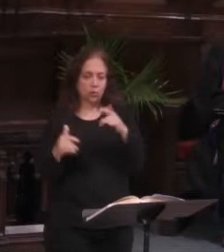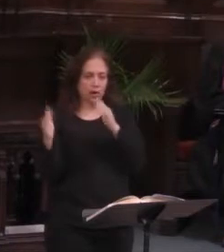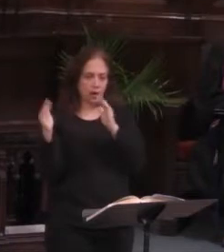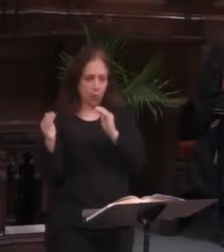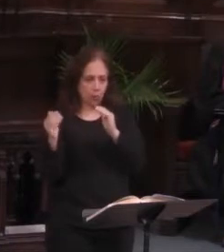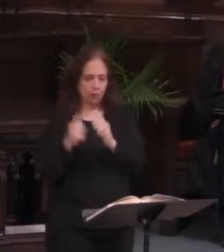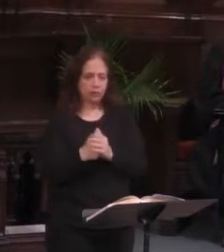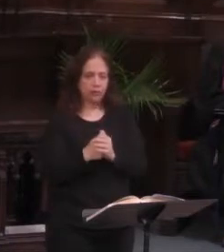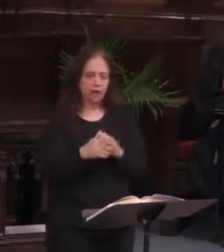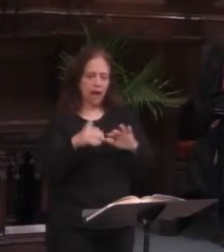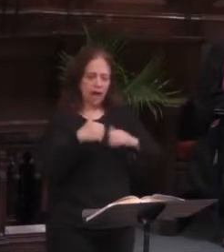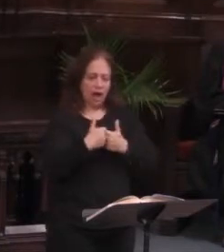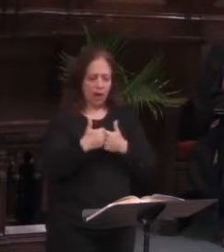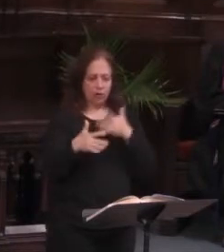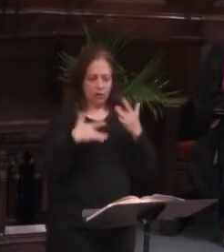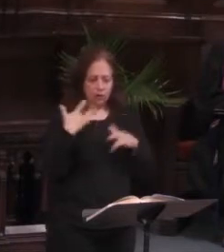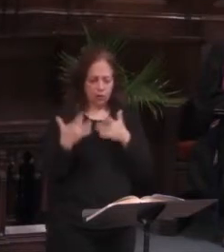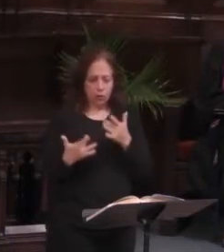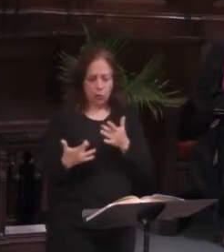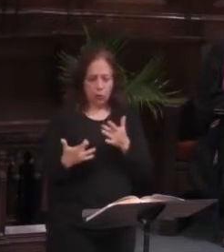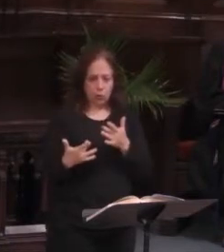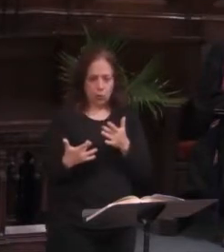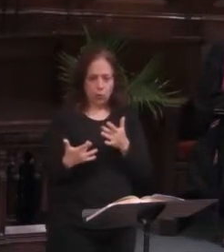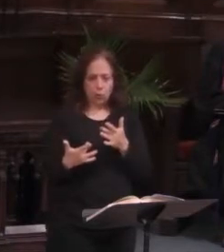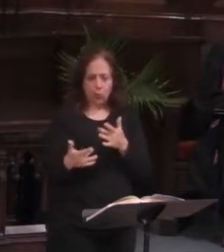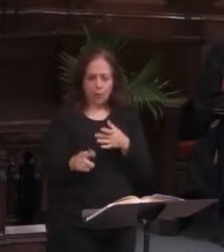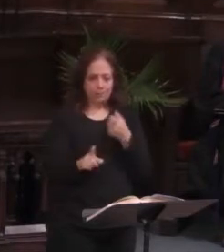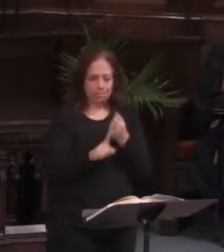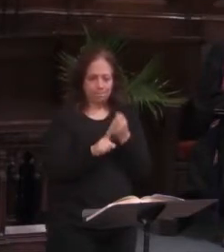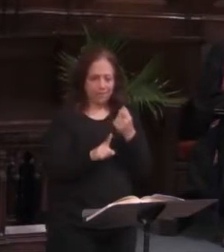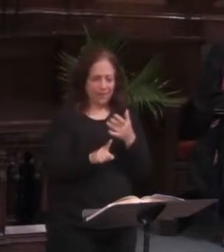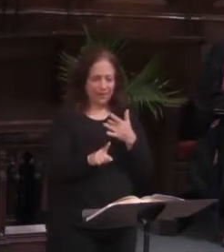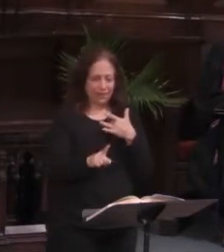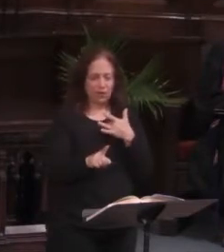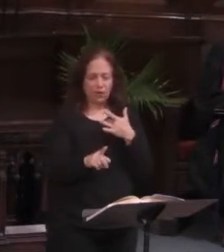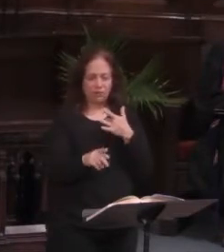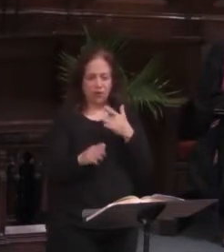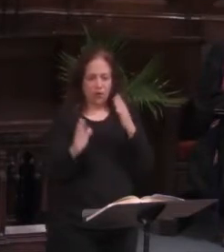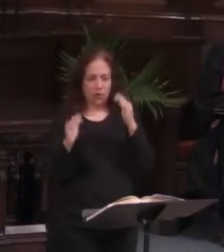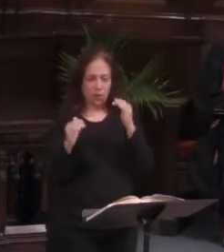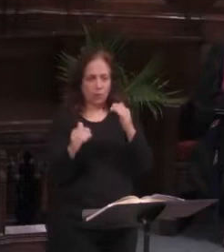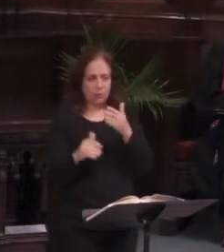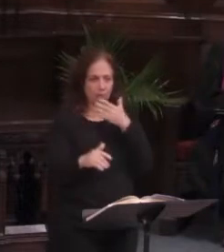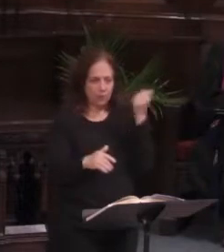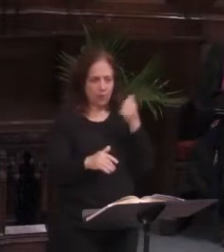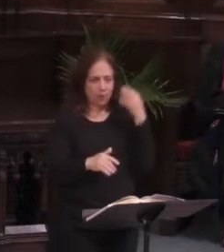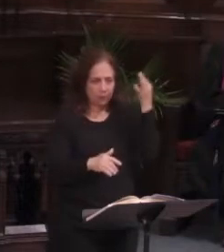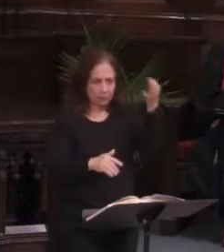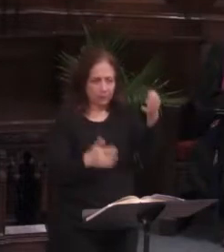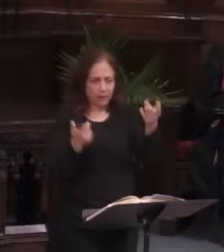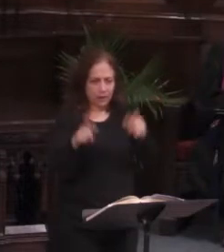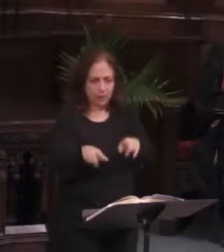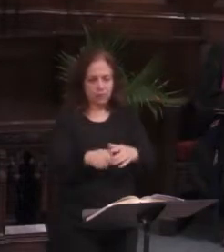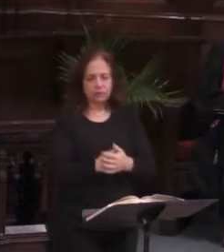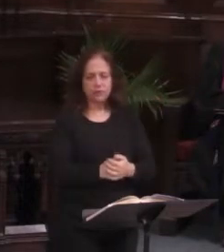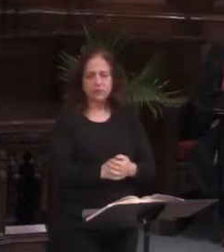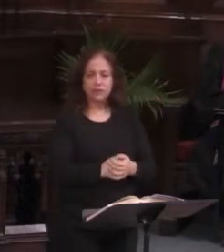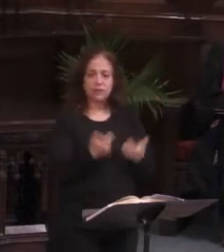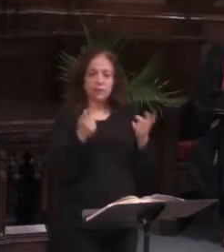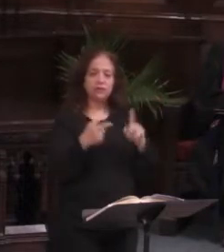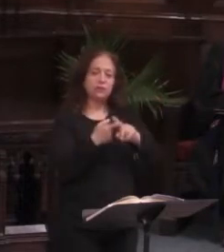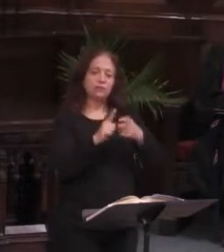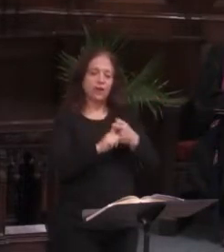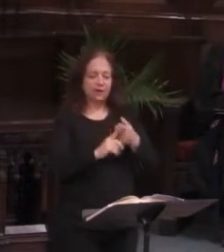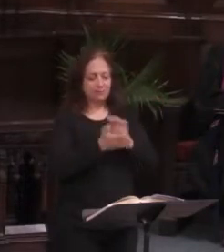hope. How does joy speak to the heart of our hope for better days to come? So friends,